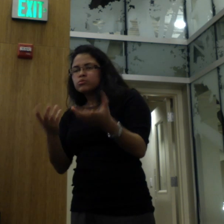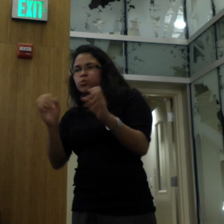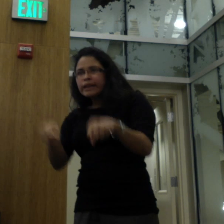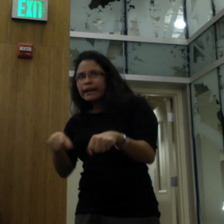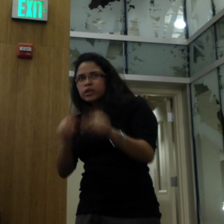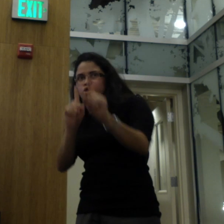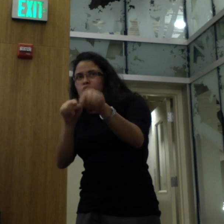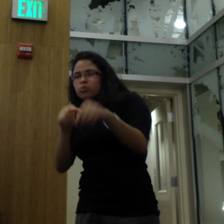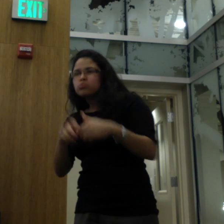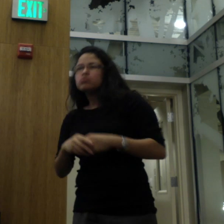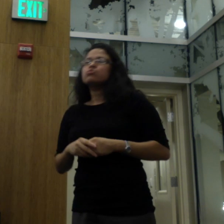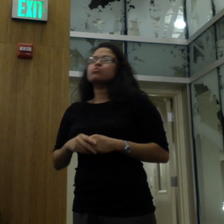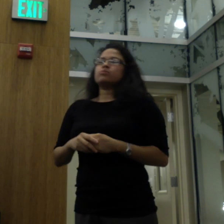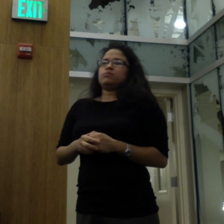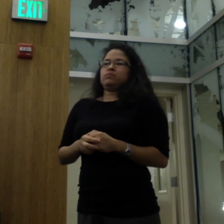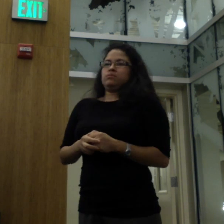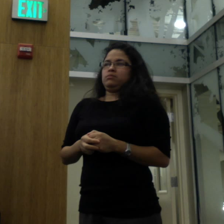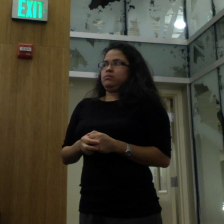go?